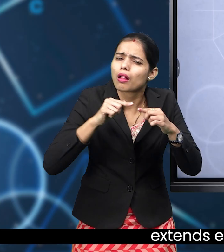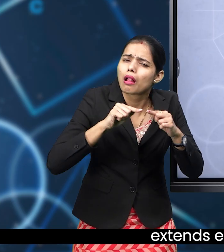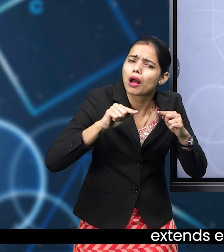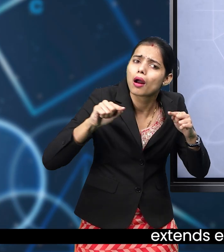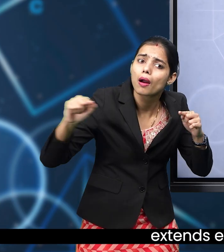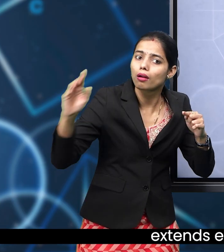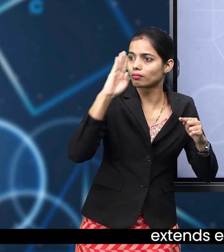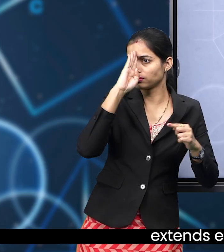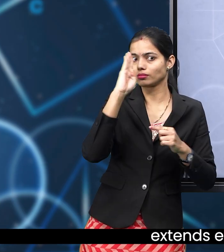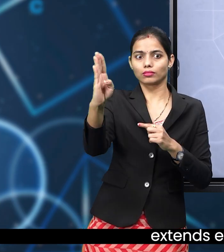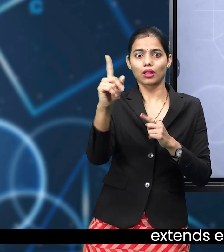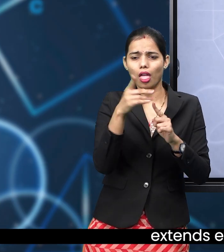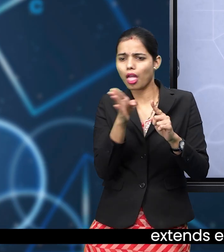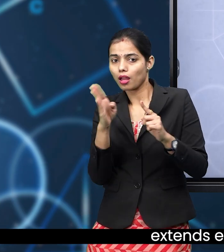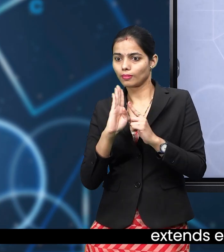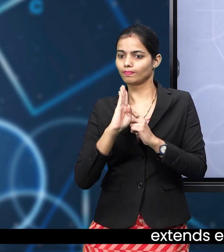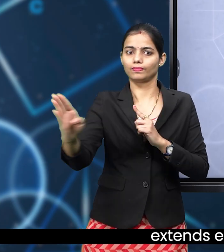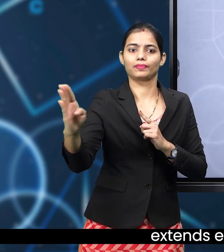direction.